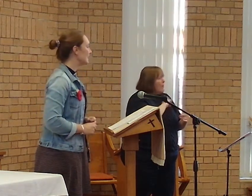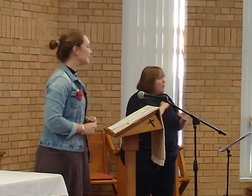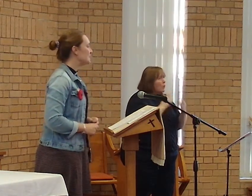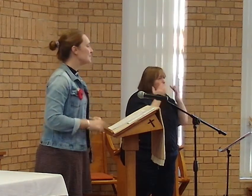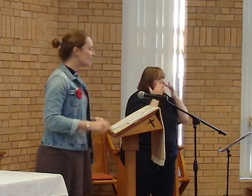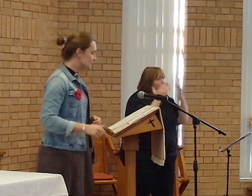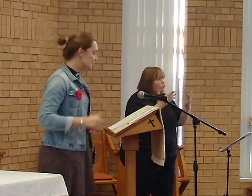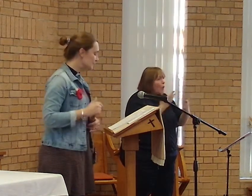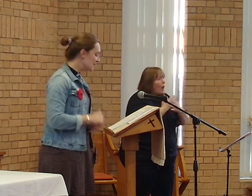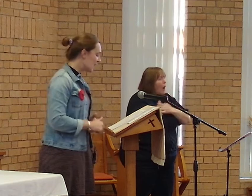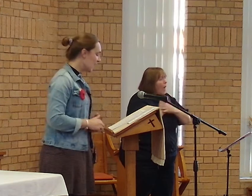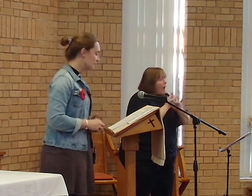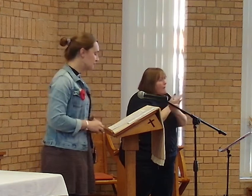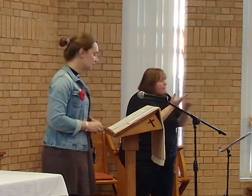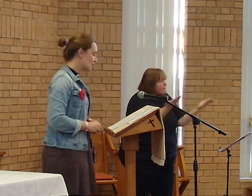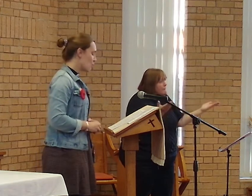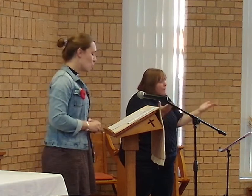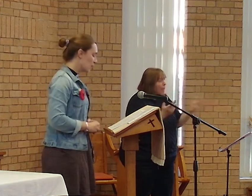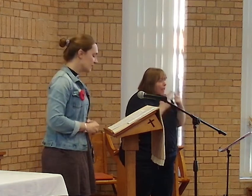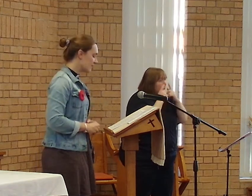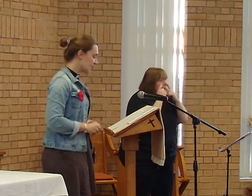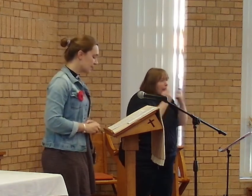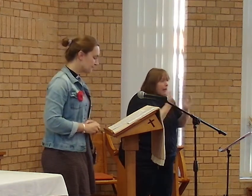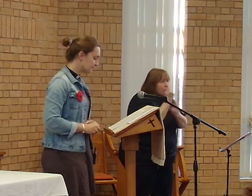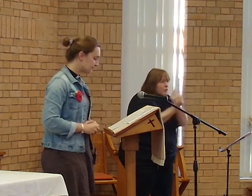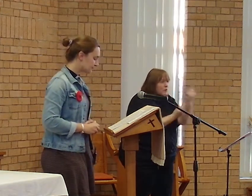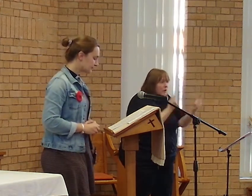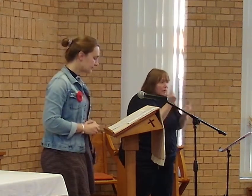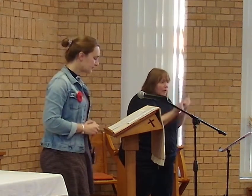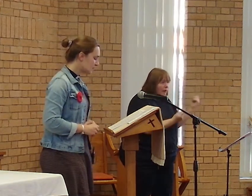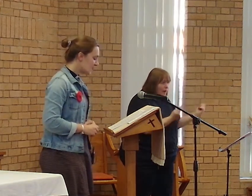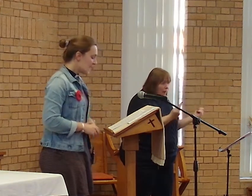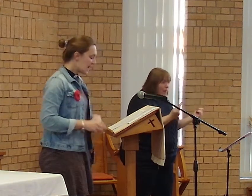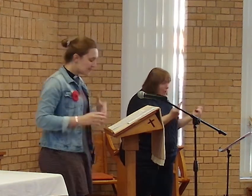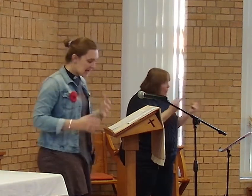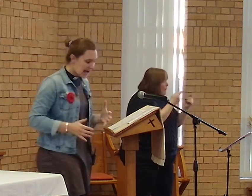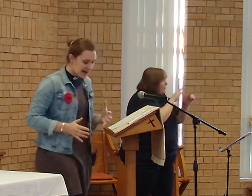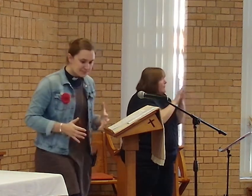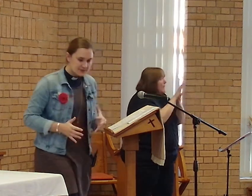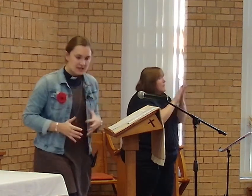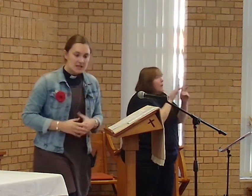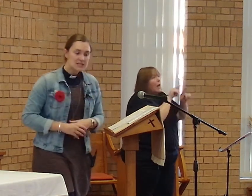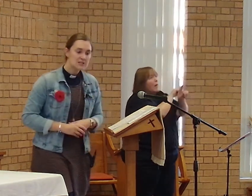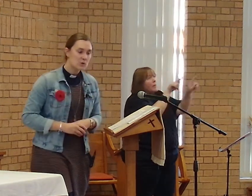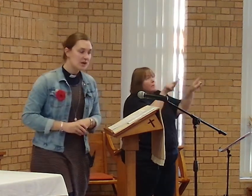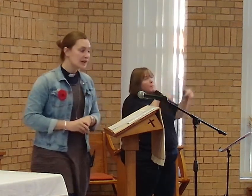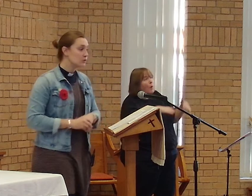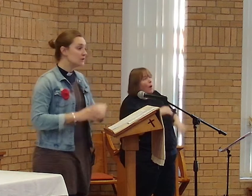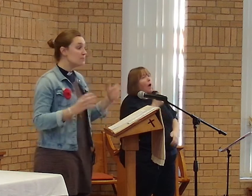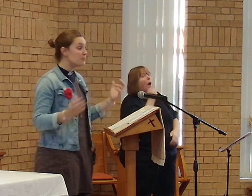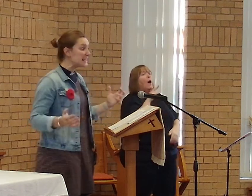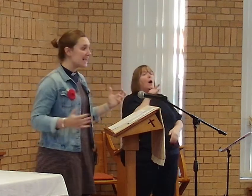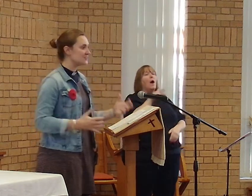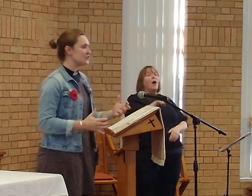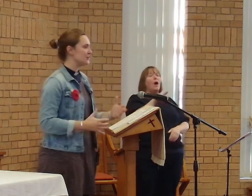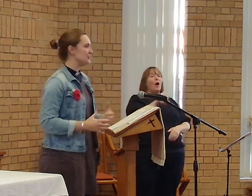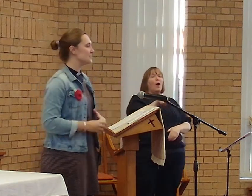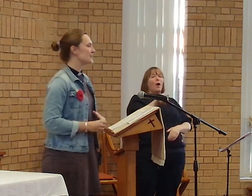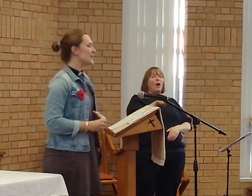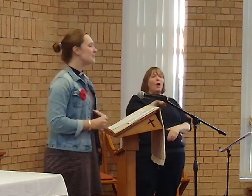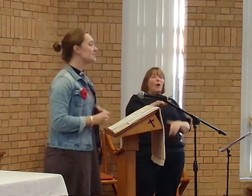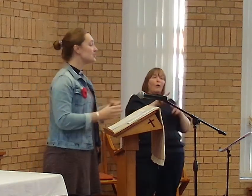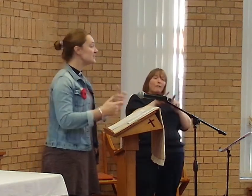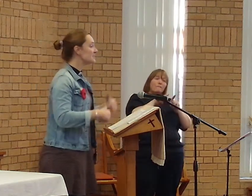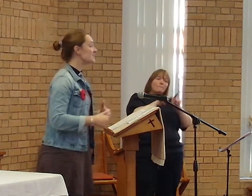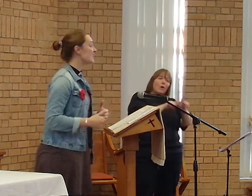family, because you love one another. And perhaps this is why they're called the